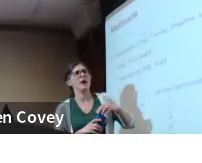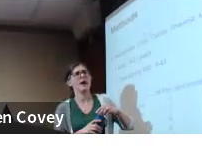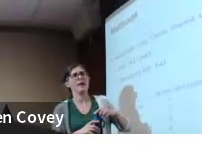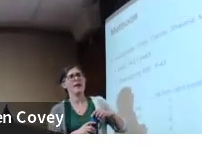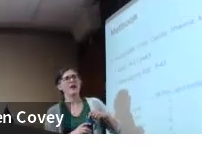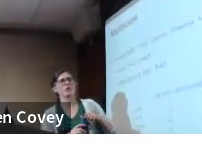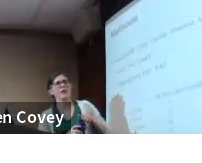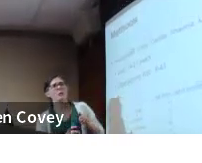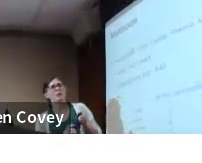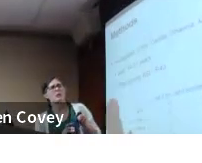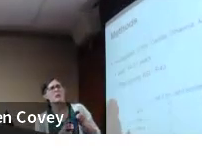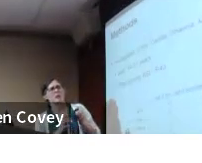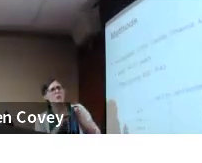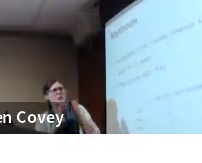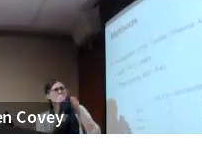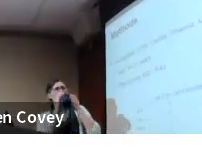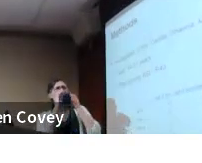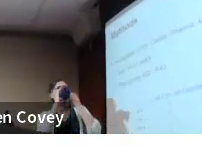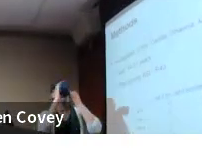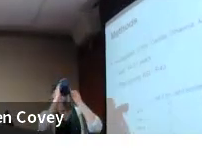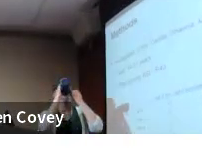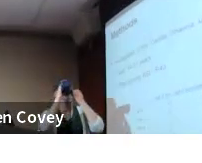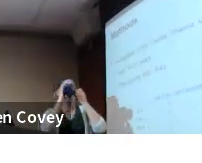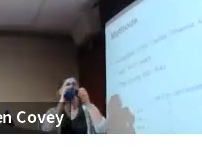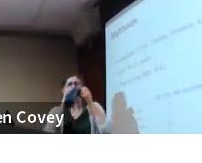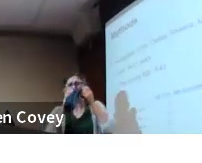considered an actual language, not even close.